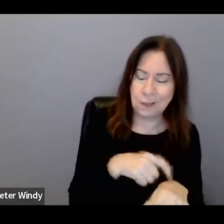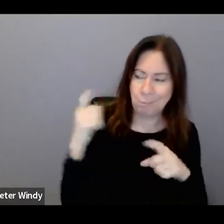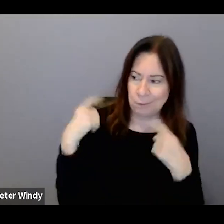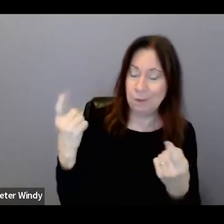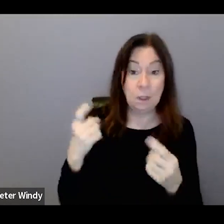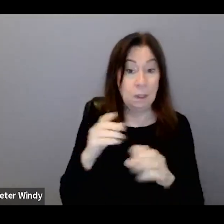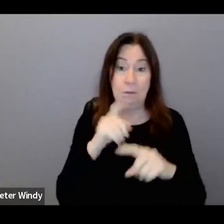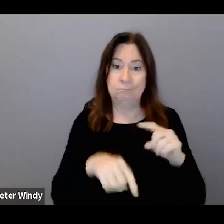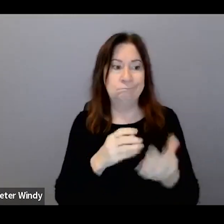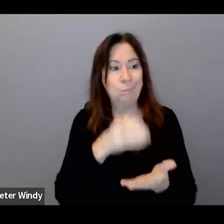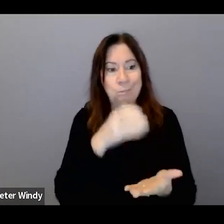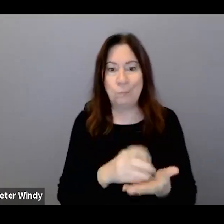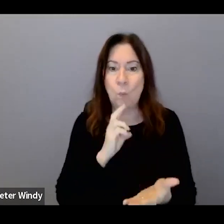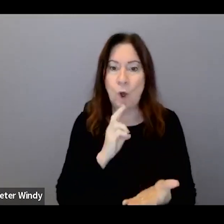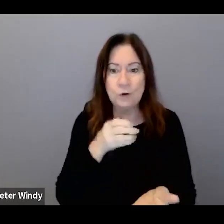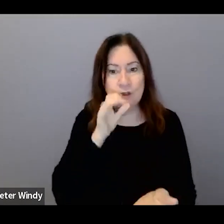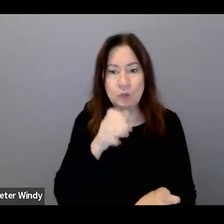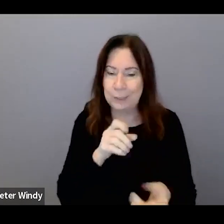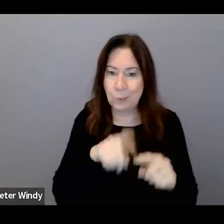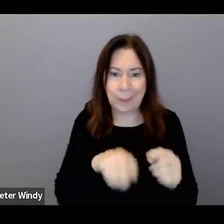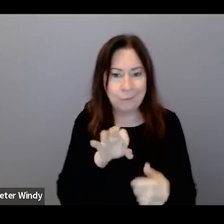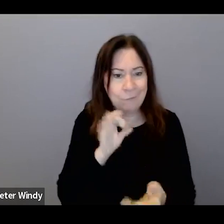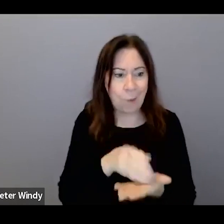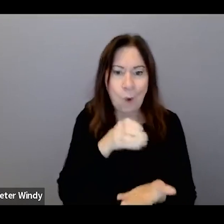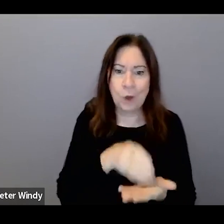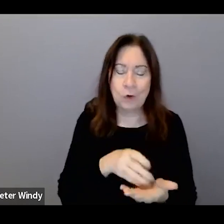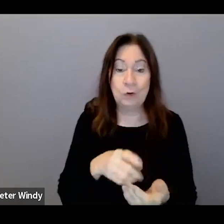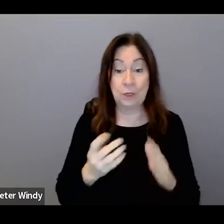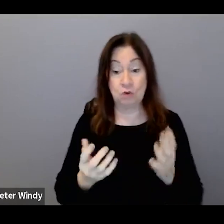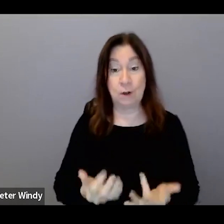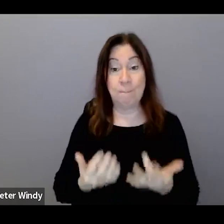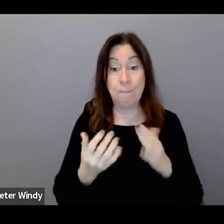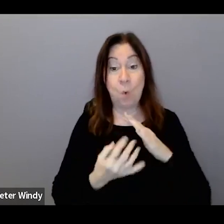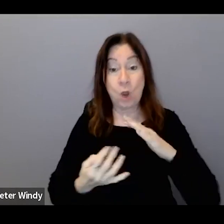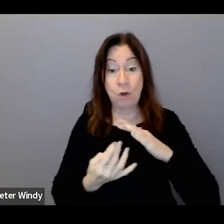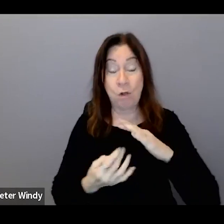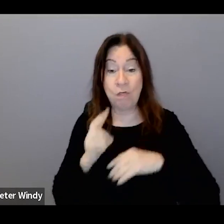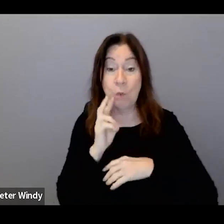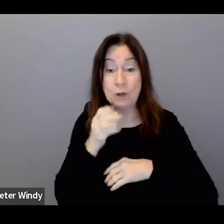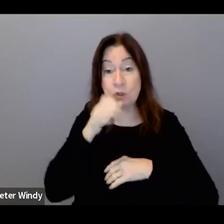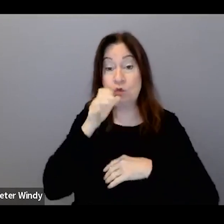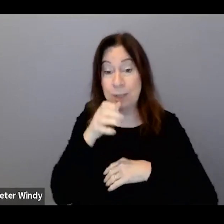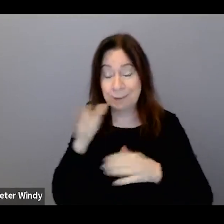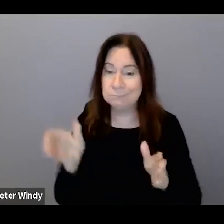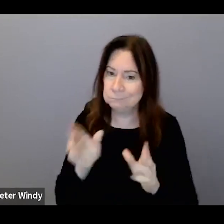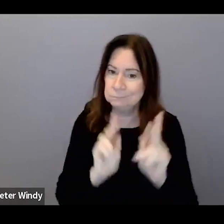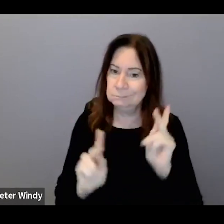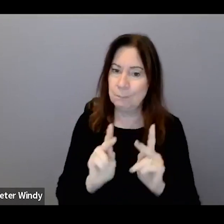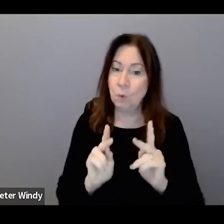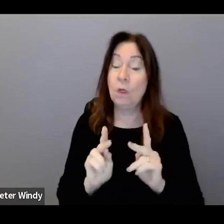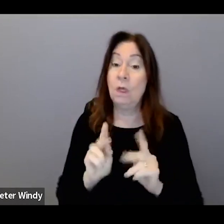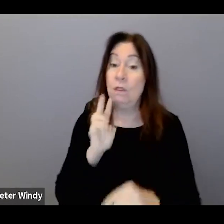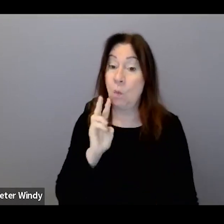you can get any potable water, and you're going to boil it and consuming, we are encouraging residents to run the